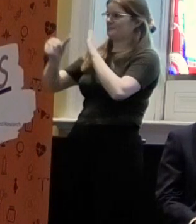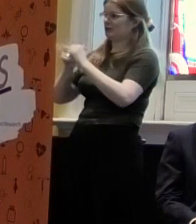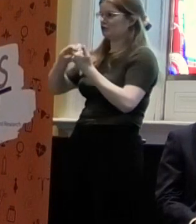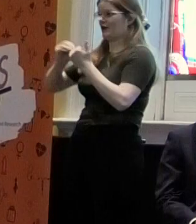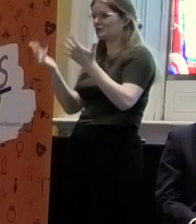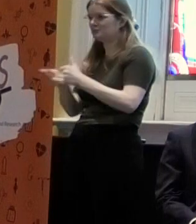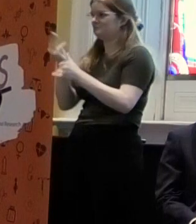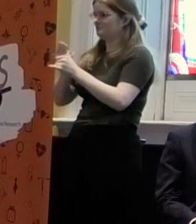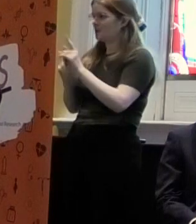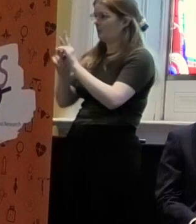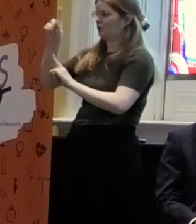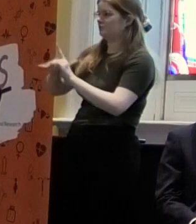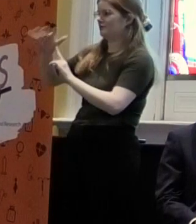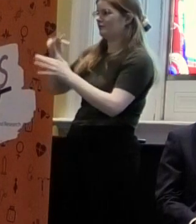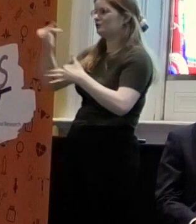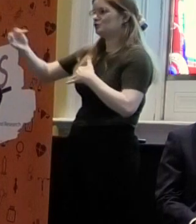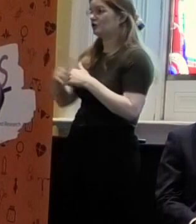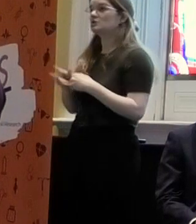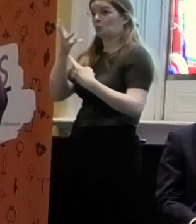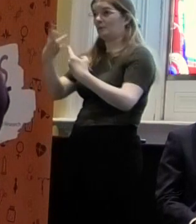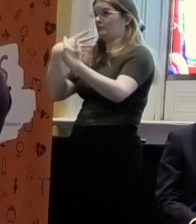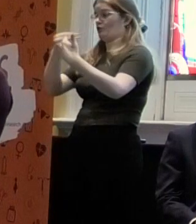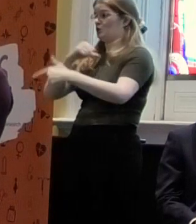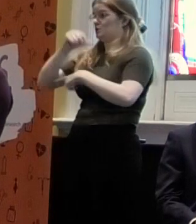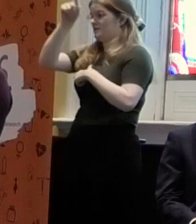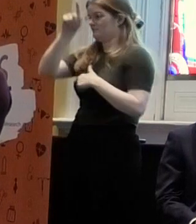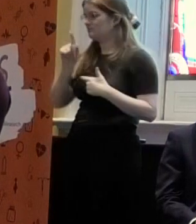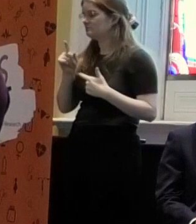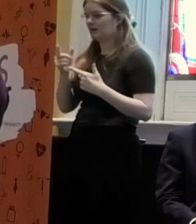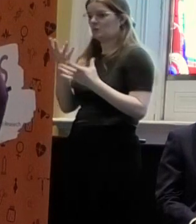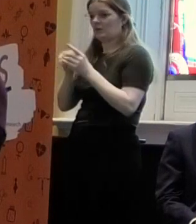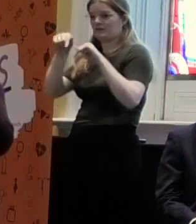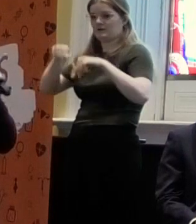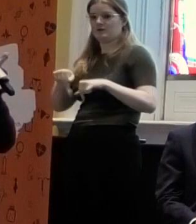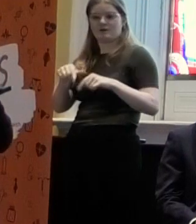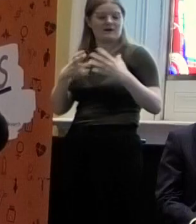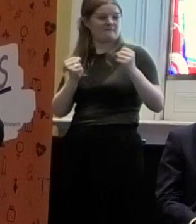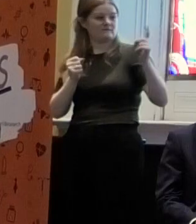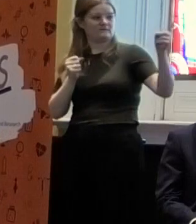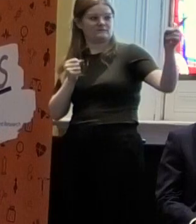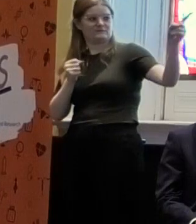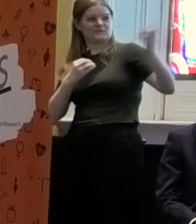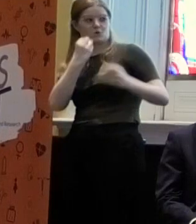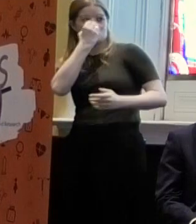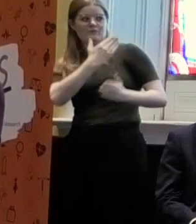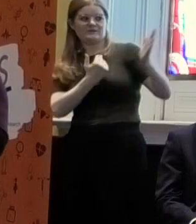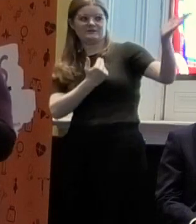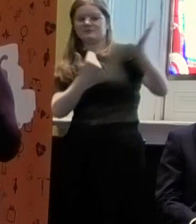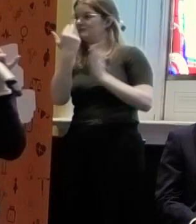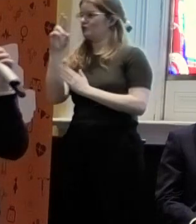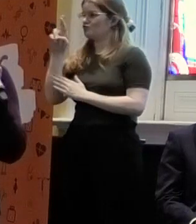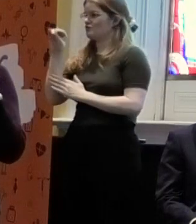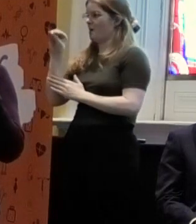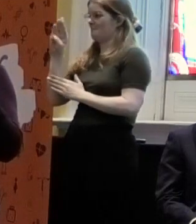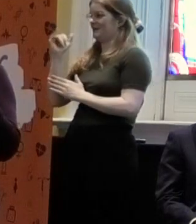future. We're going to record the event. With us today, we also have our lovely Robin Deasy,